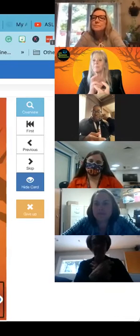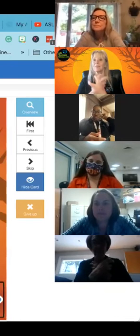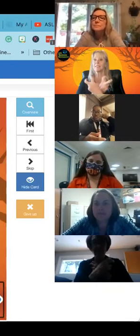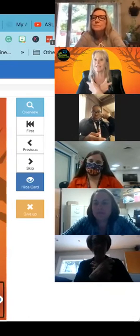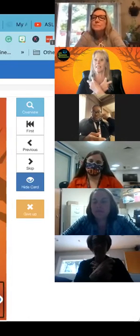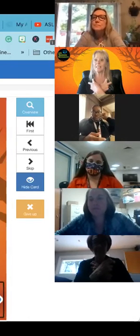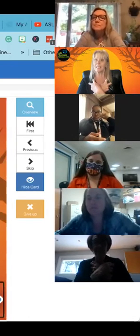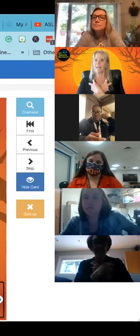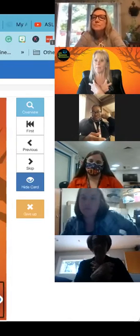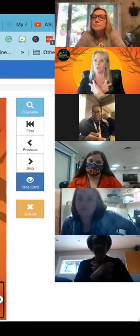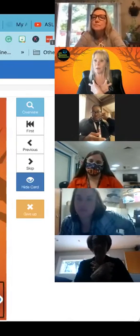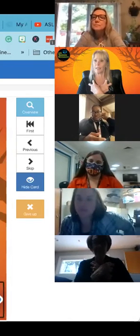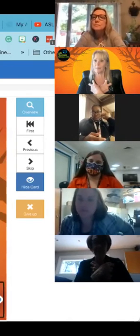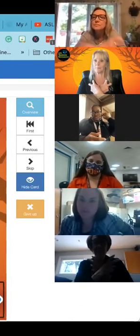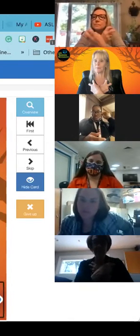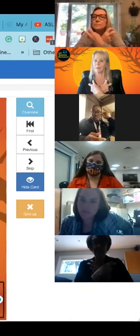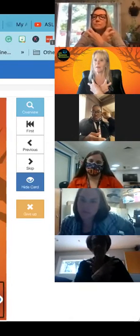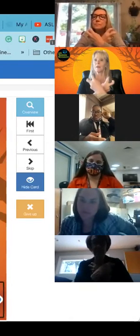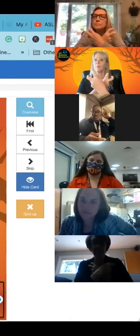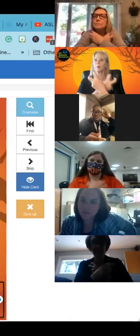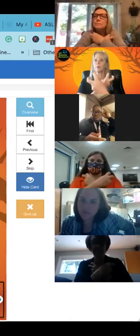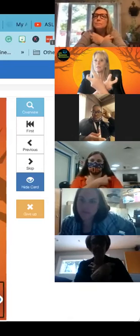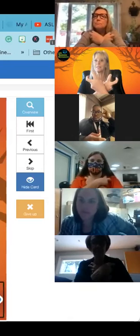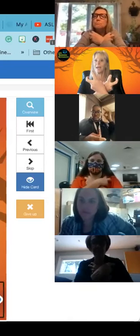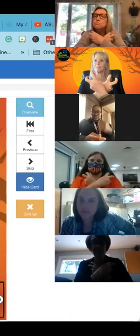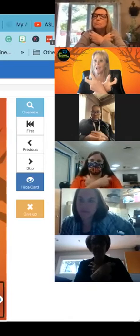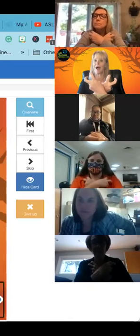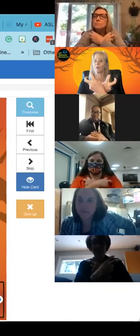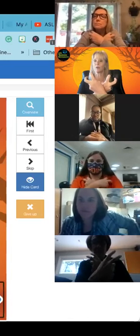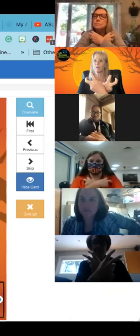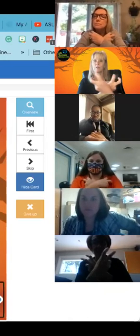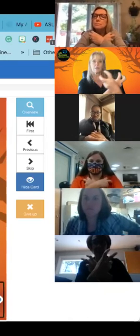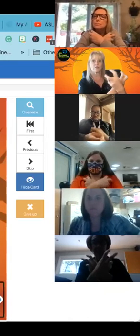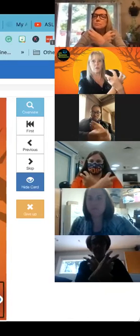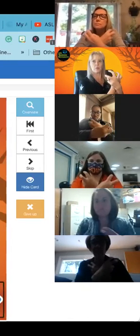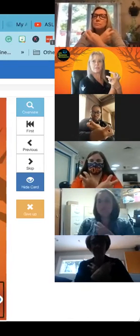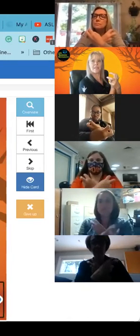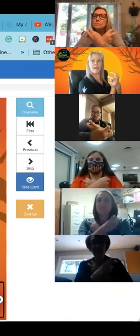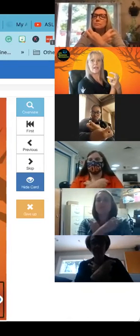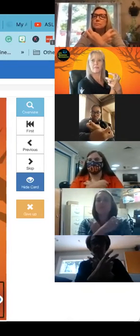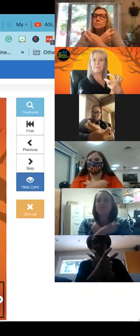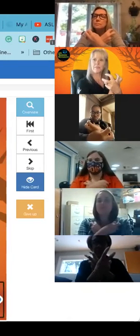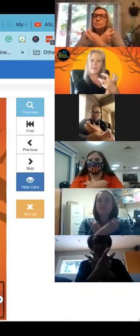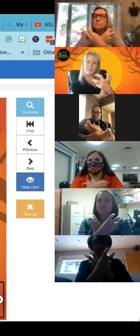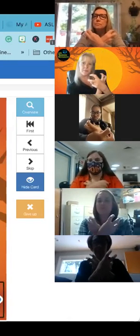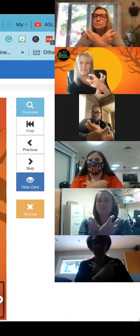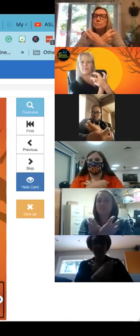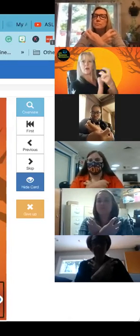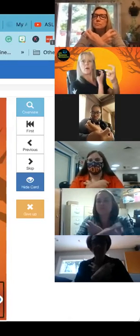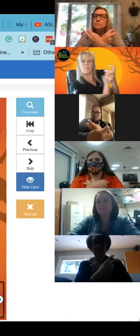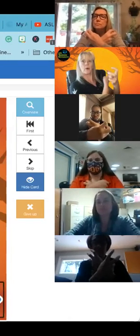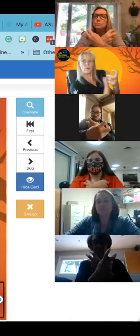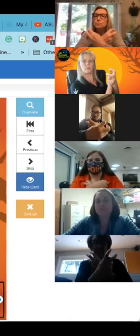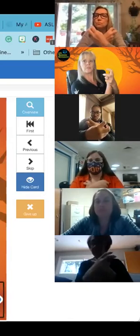difference. Skeleton taps your body. Bones taps out. So it looks like, let me see if I can see